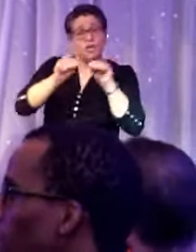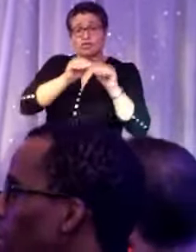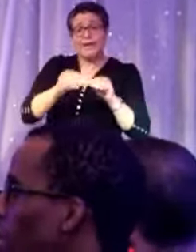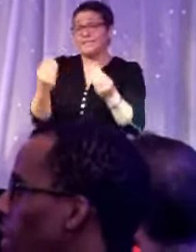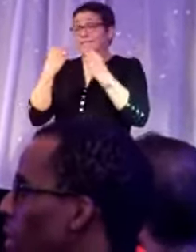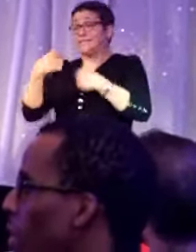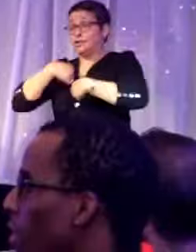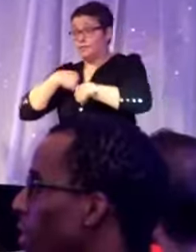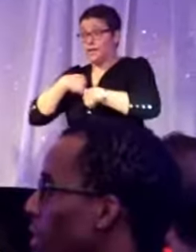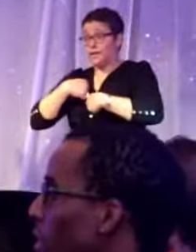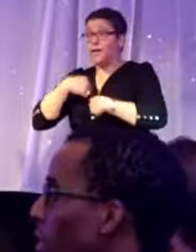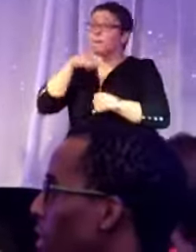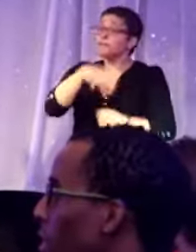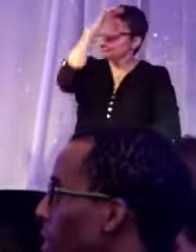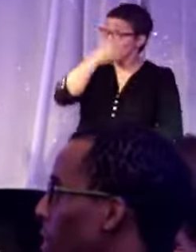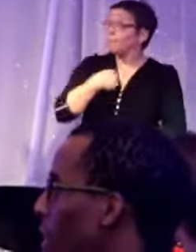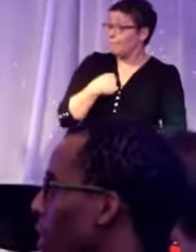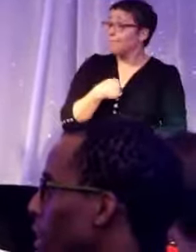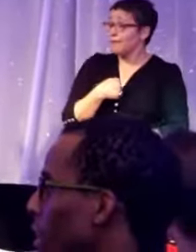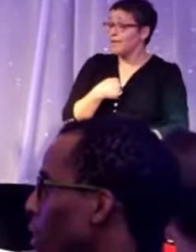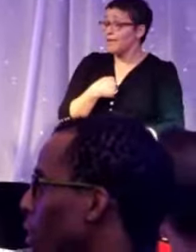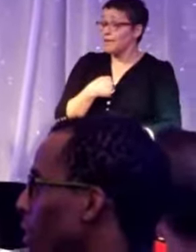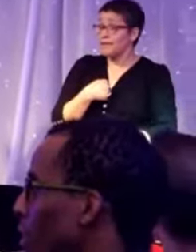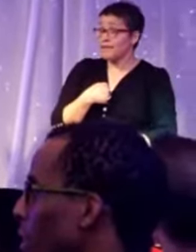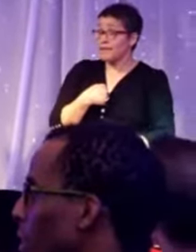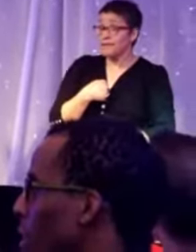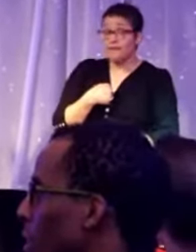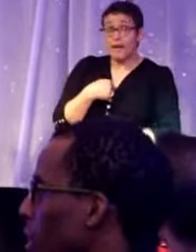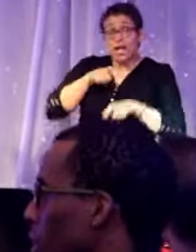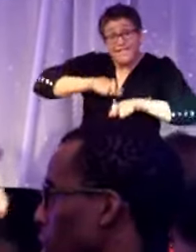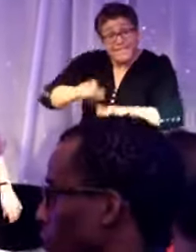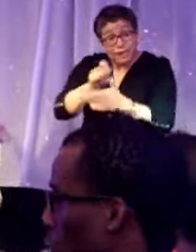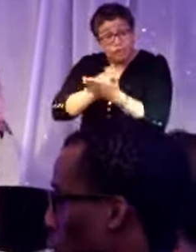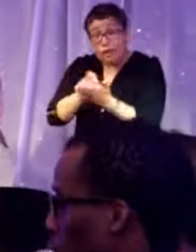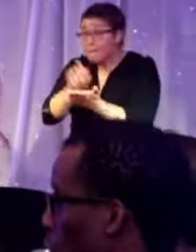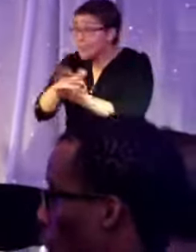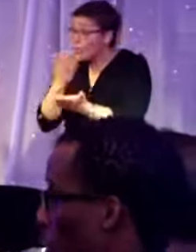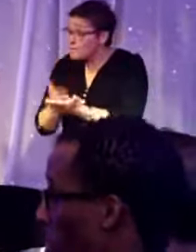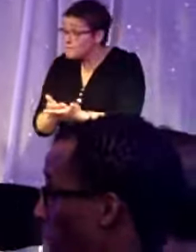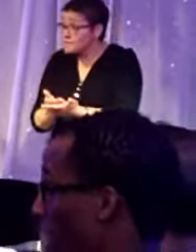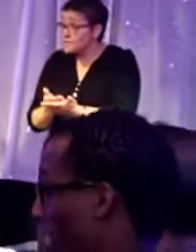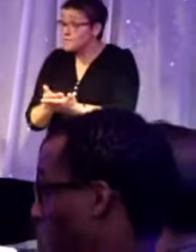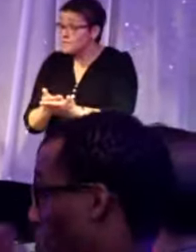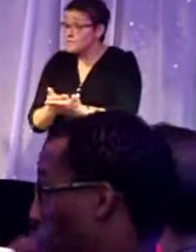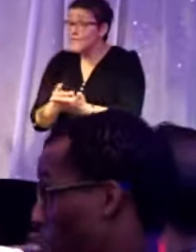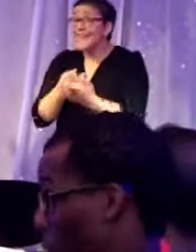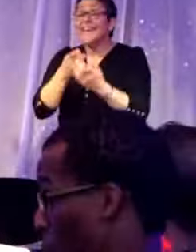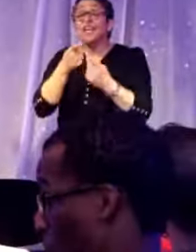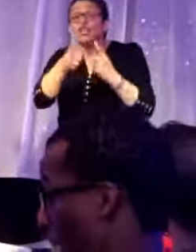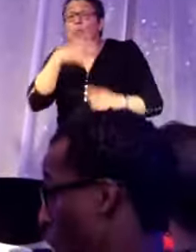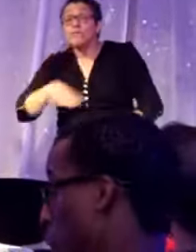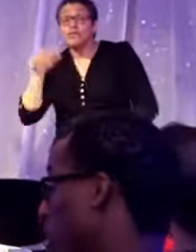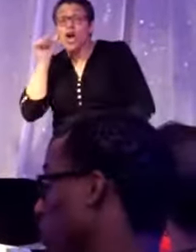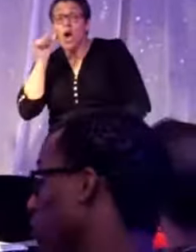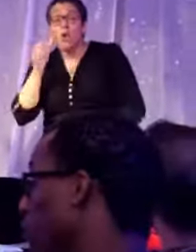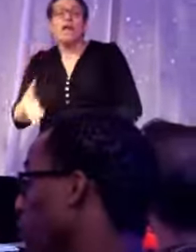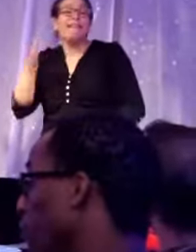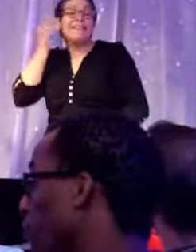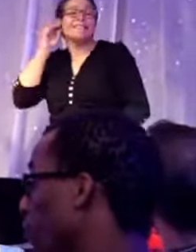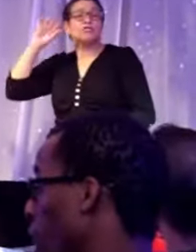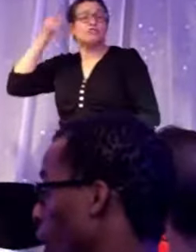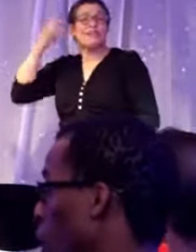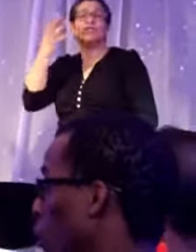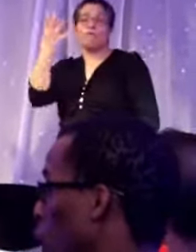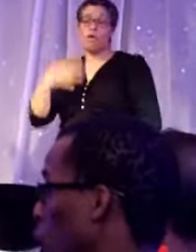she remembered me. Did I still write poetry? Well, if you want to know, you can hear me on a Radio 4